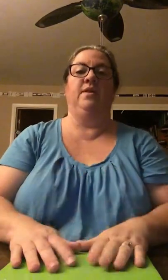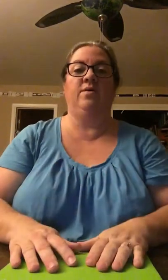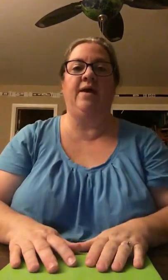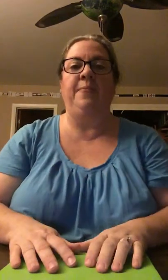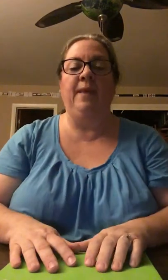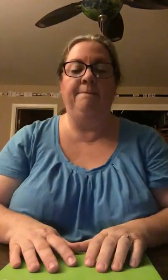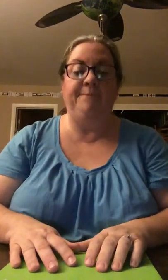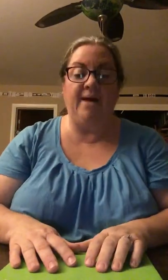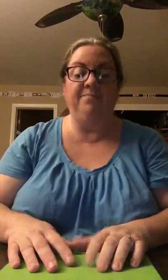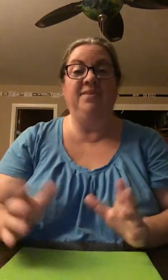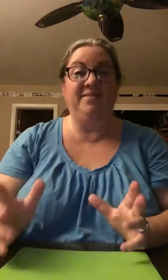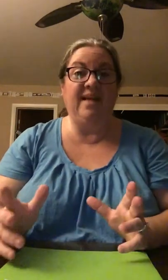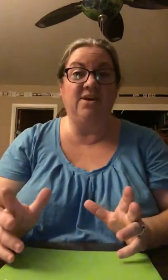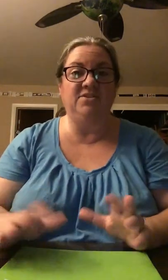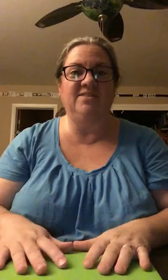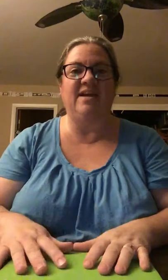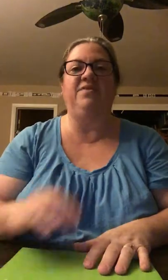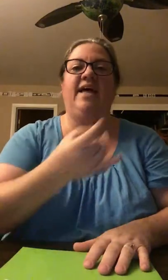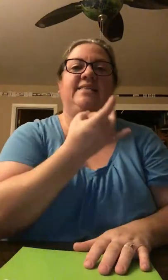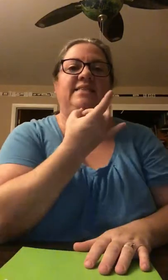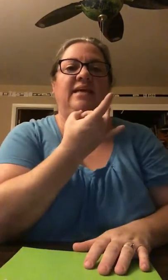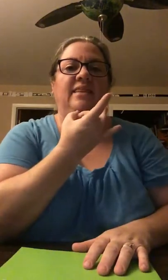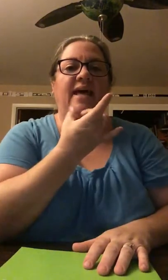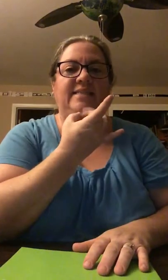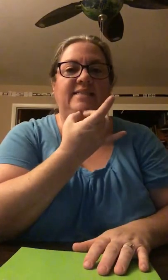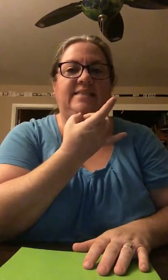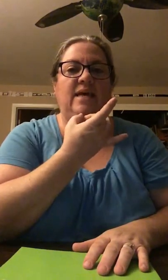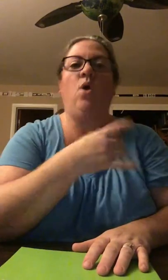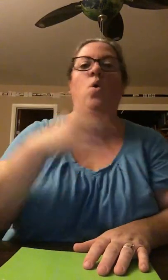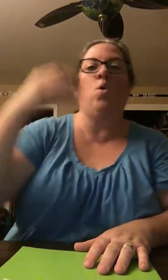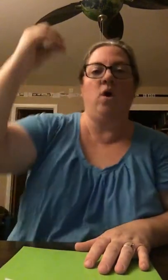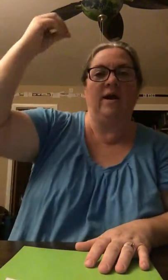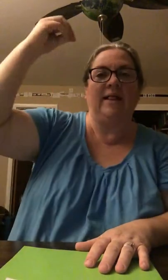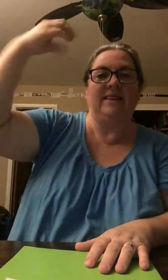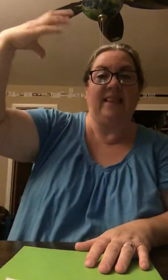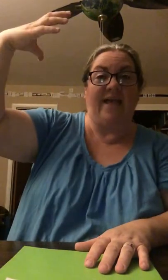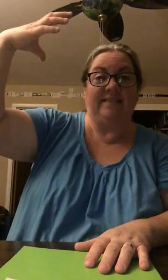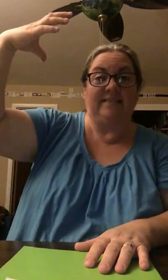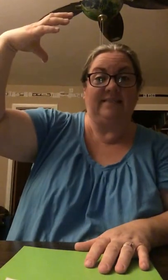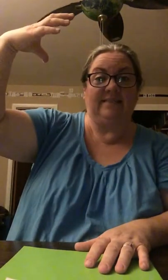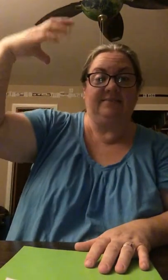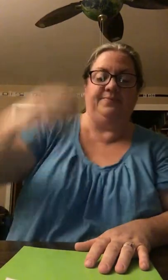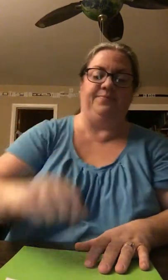okay? But that's also the sign for lights. Lights or lights.